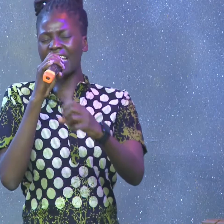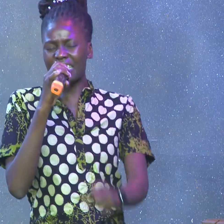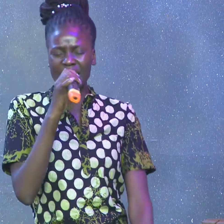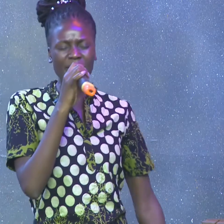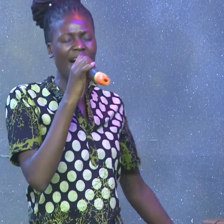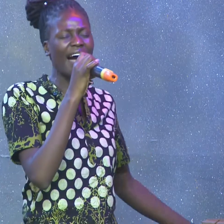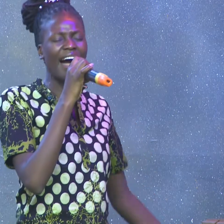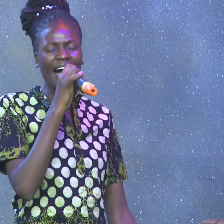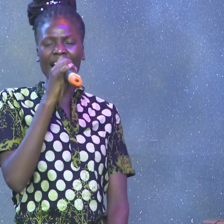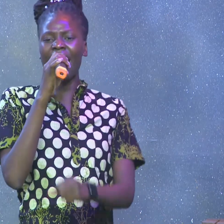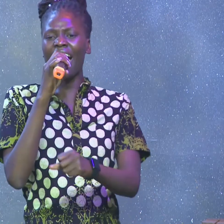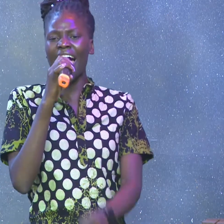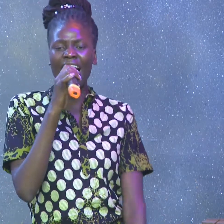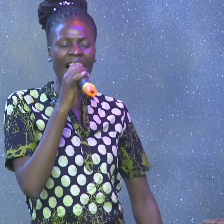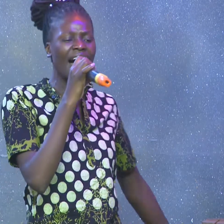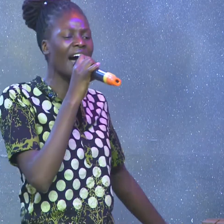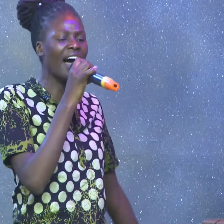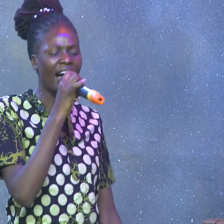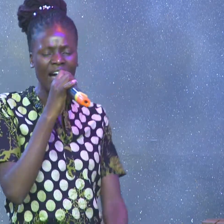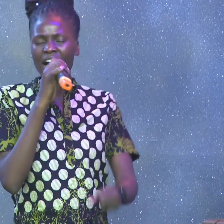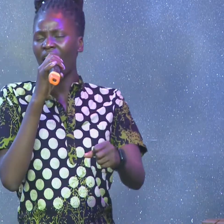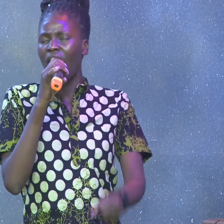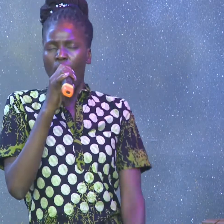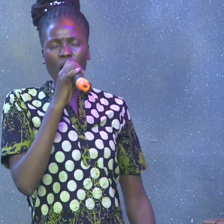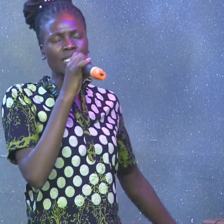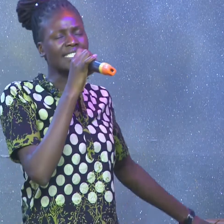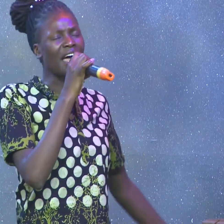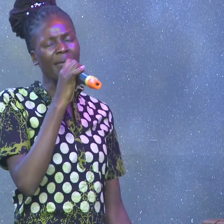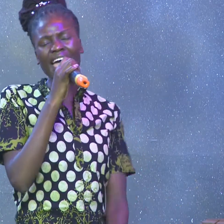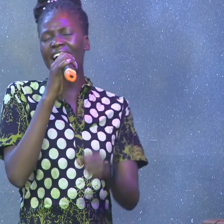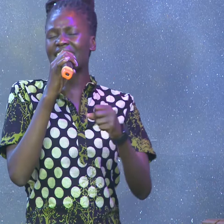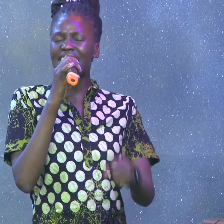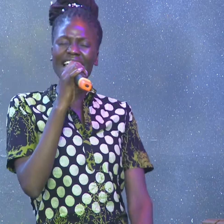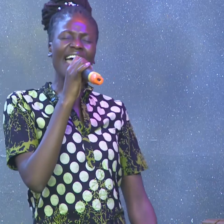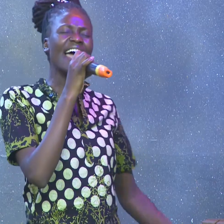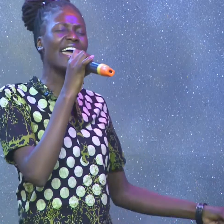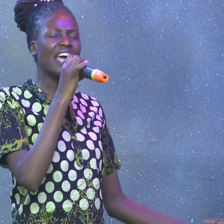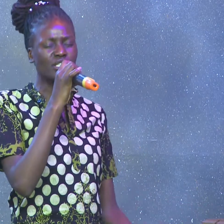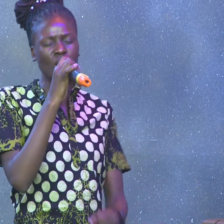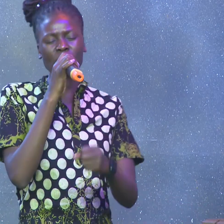Yes.